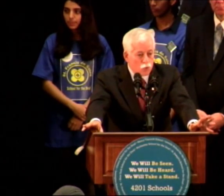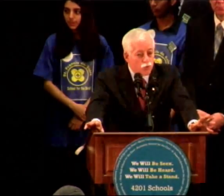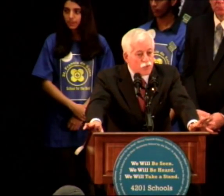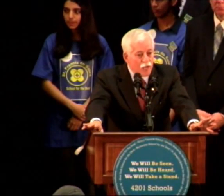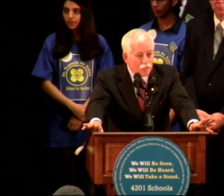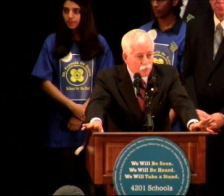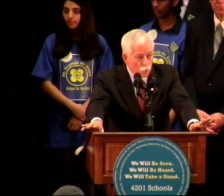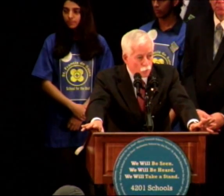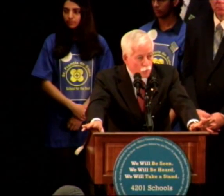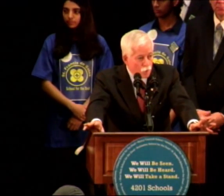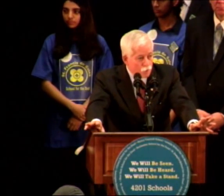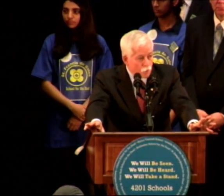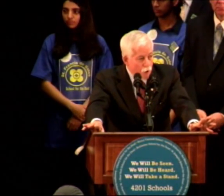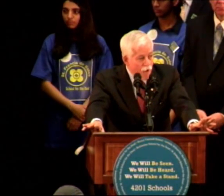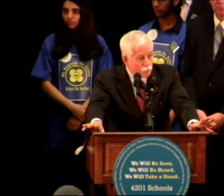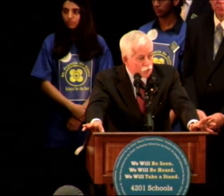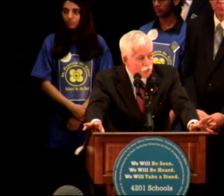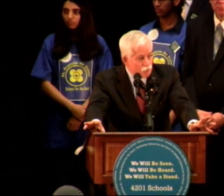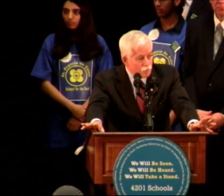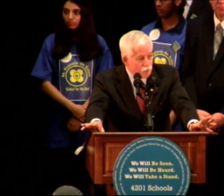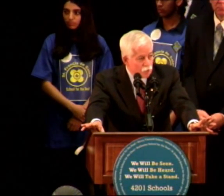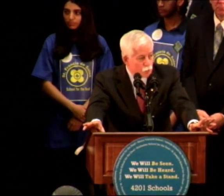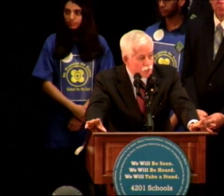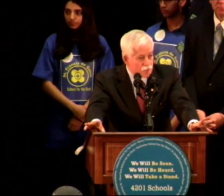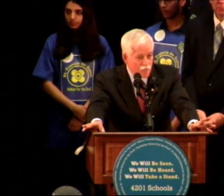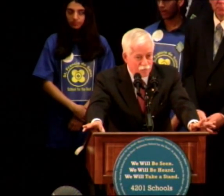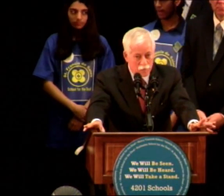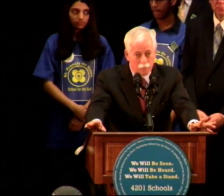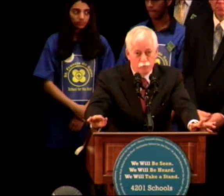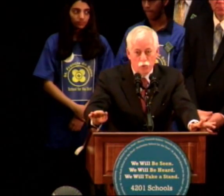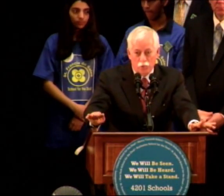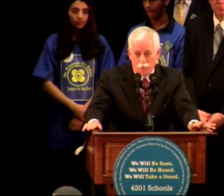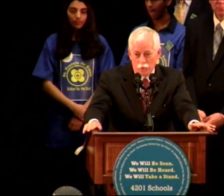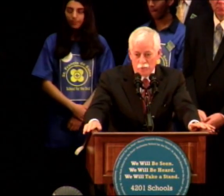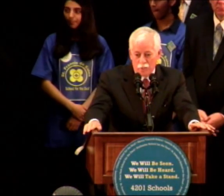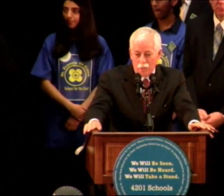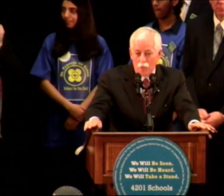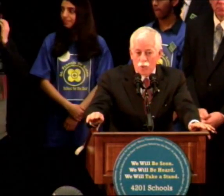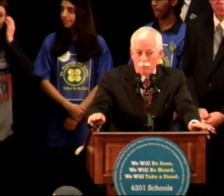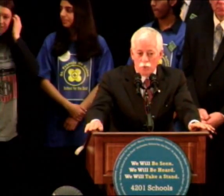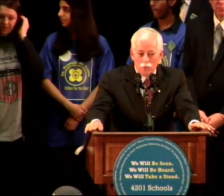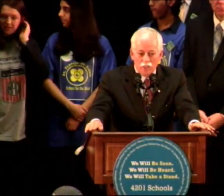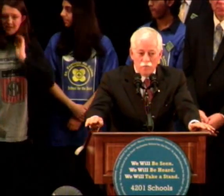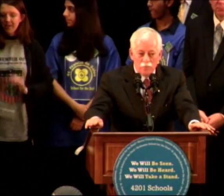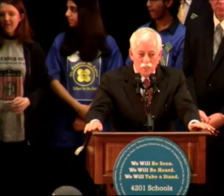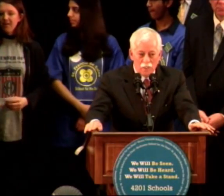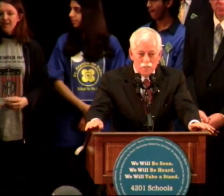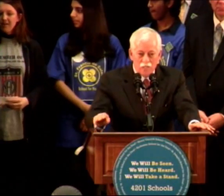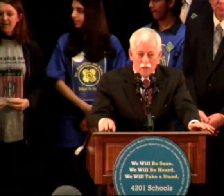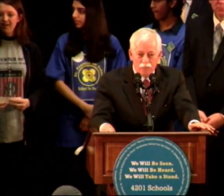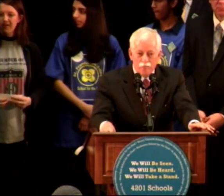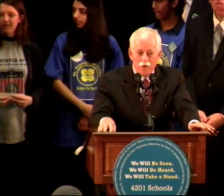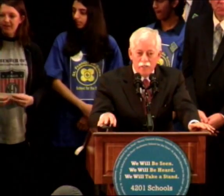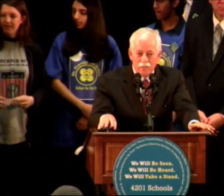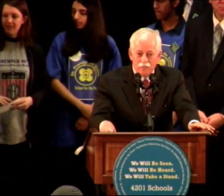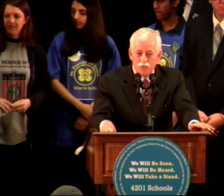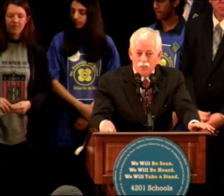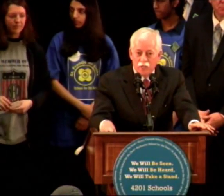Assemblyman Charles Levine. Democracy means we stand up for community. Community means everybody lives